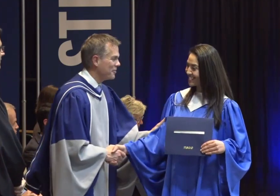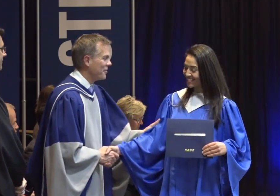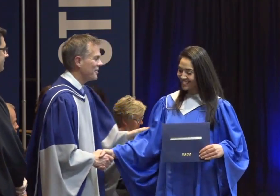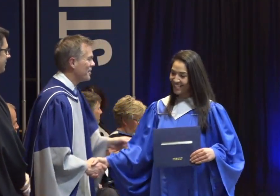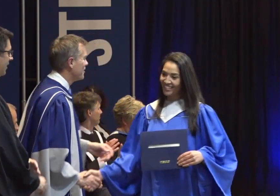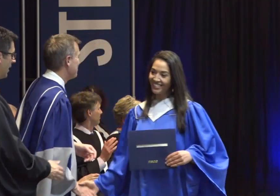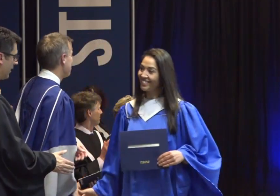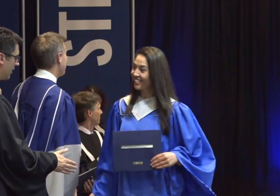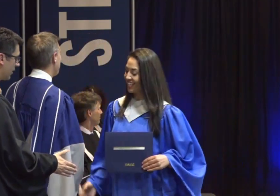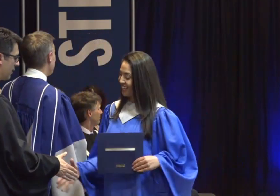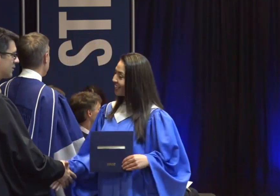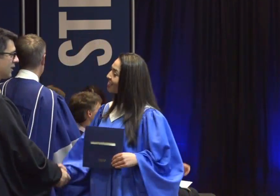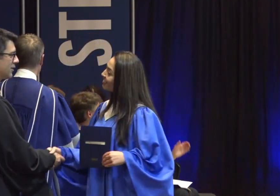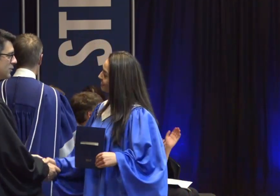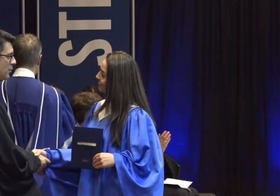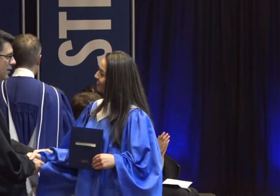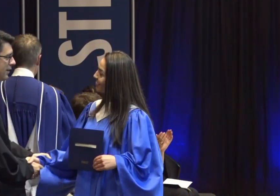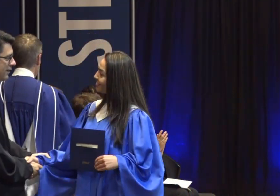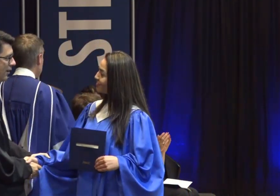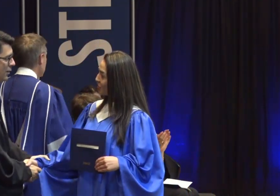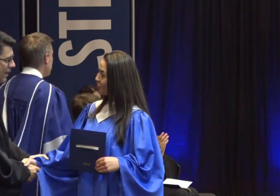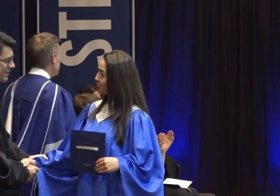Adrian Eisner Tufts.